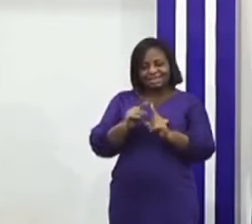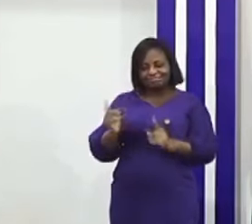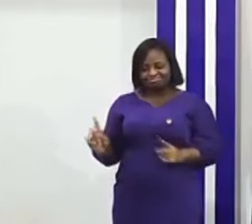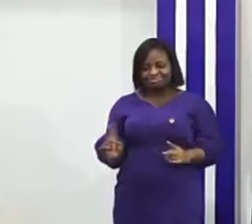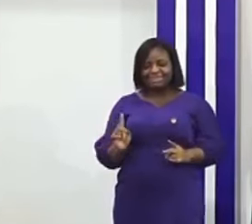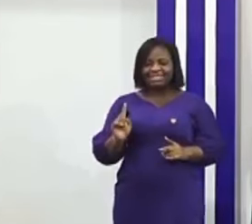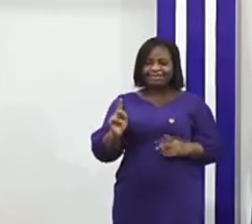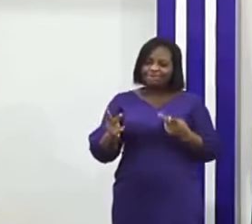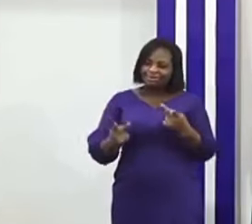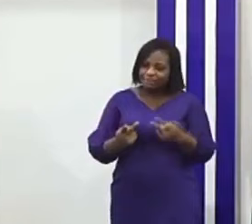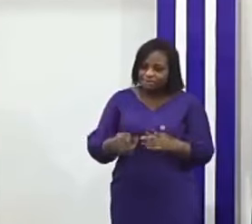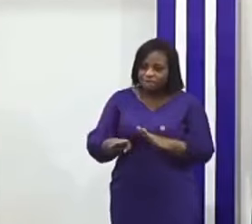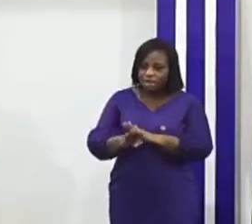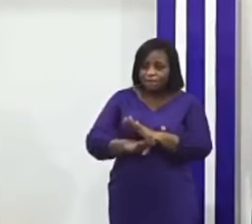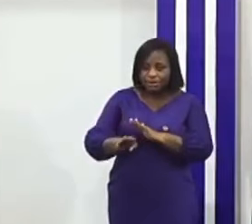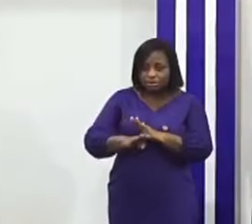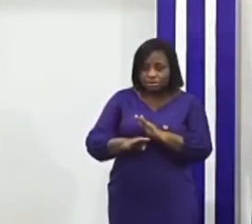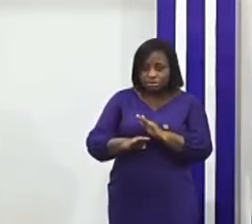on your